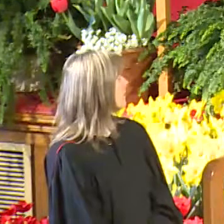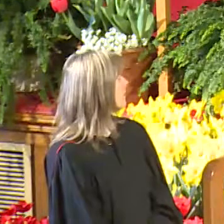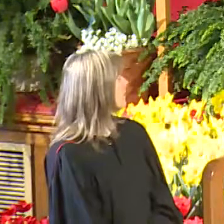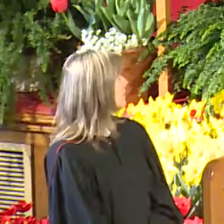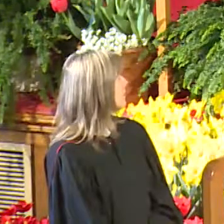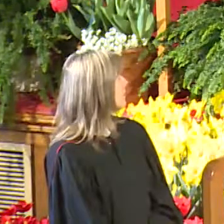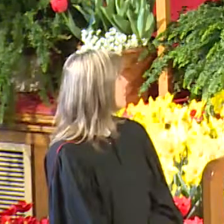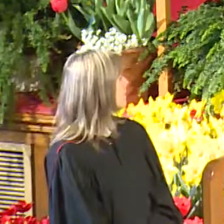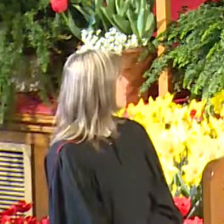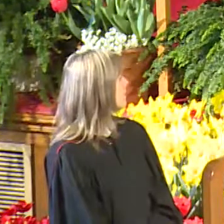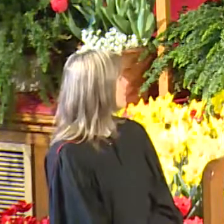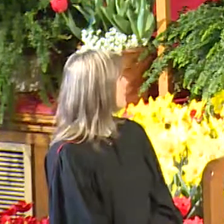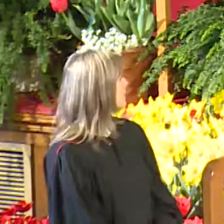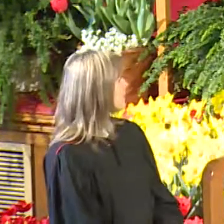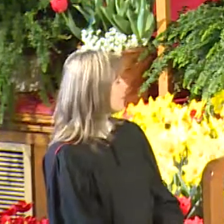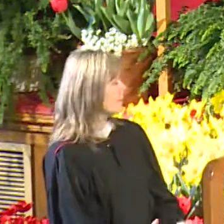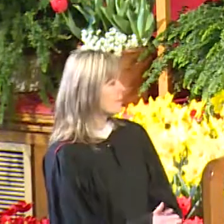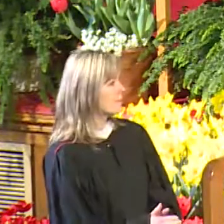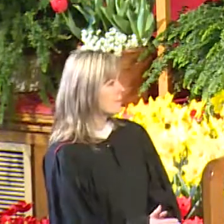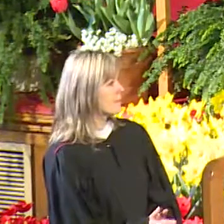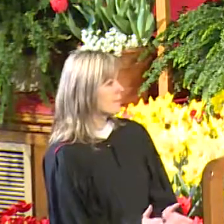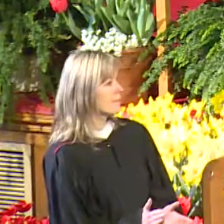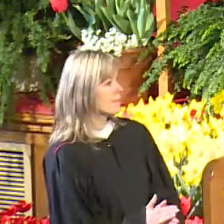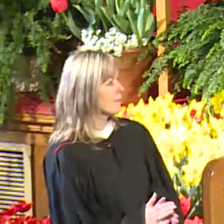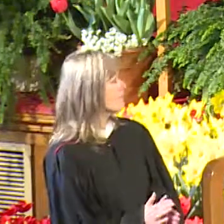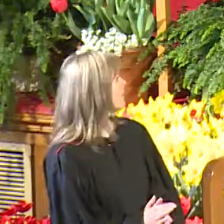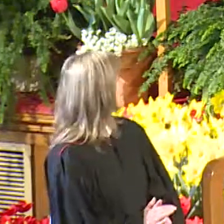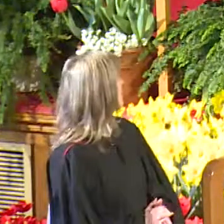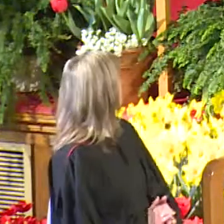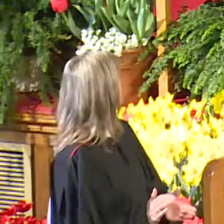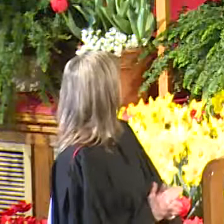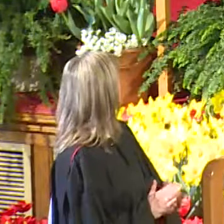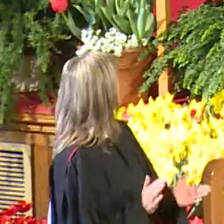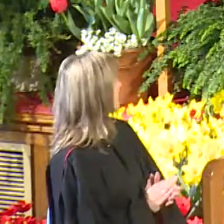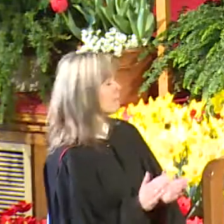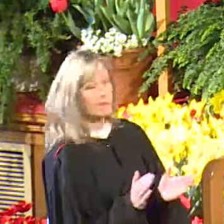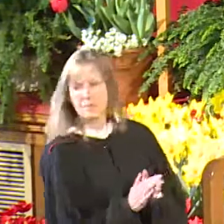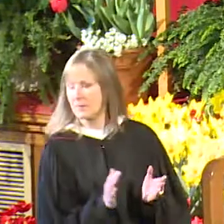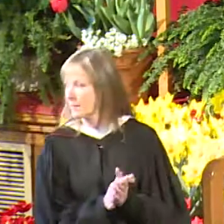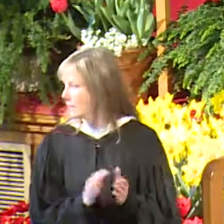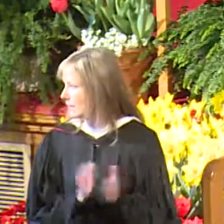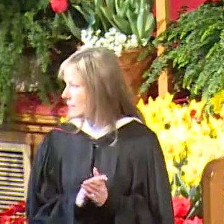Please join me in congratulating this group of graduates.